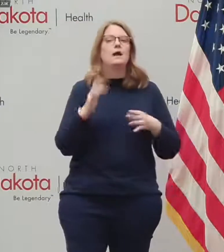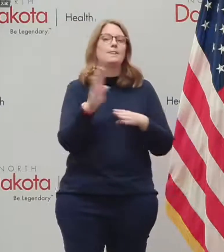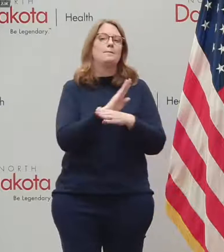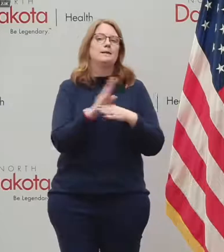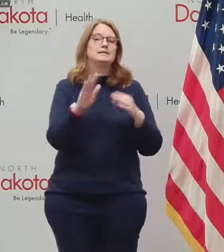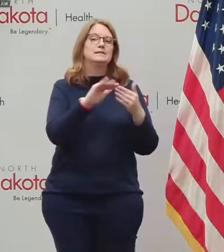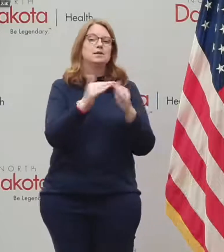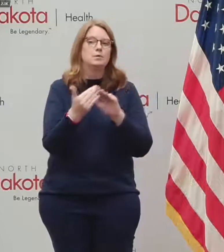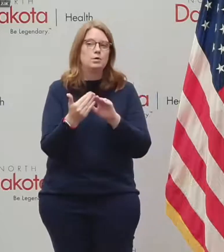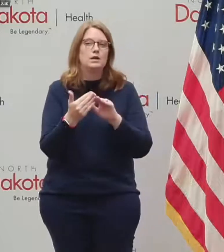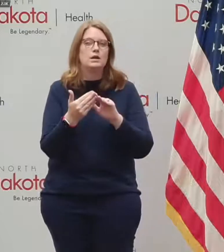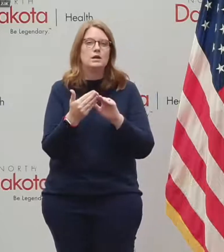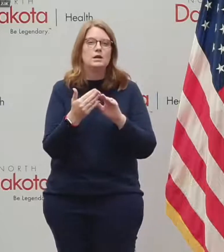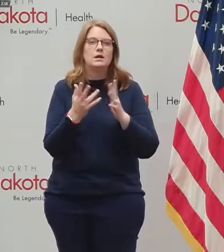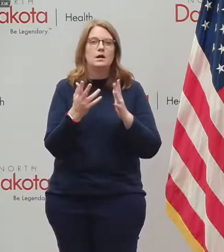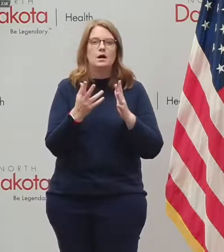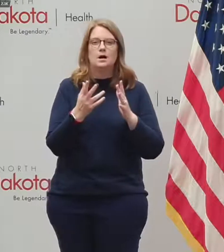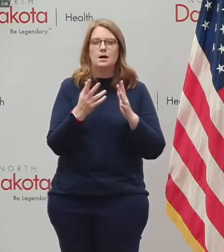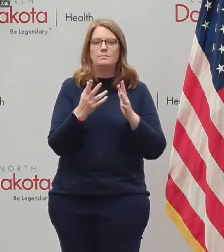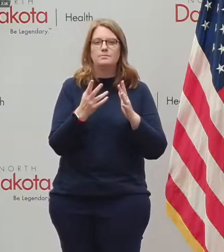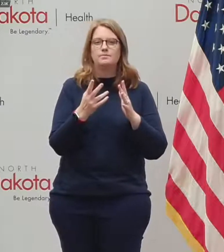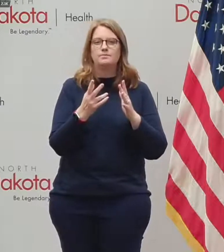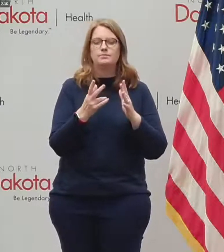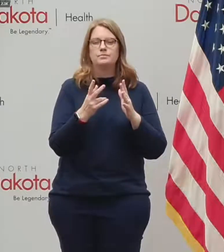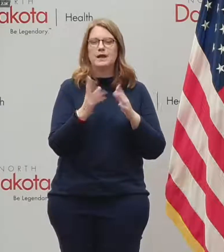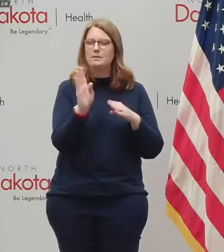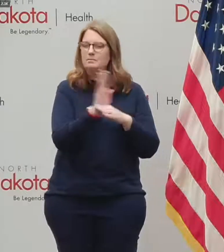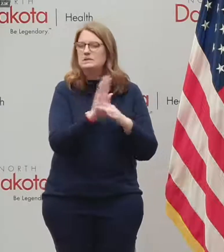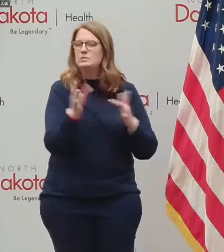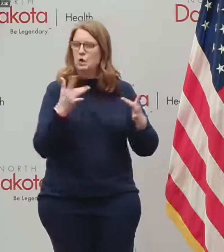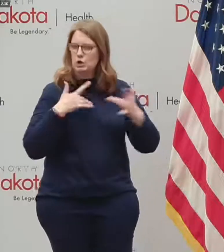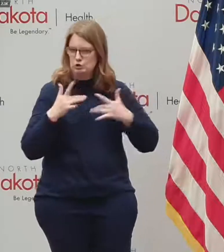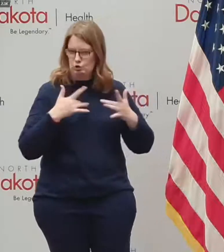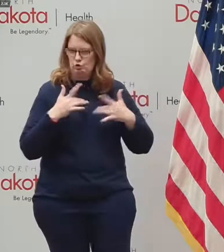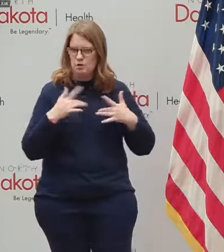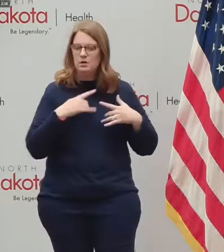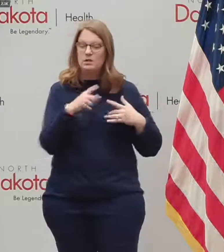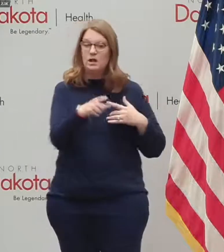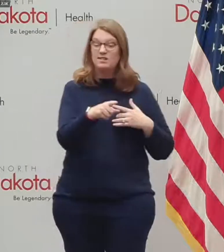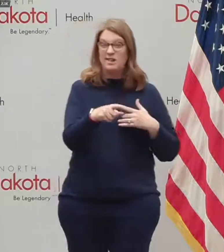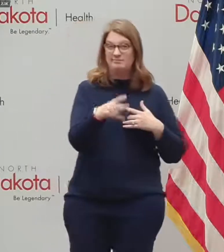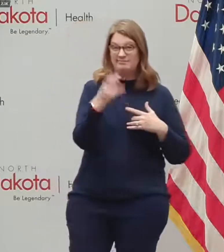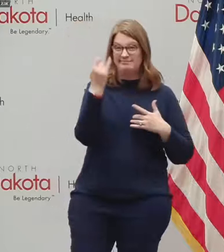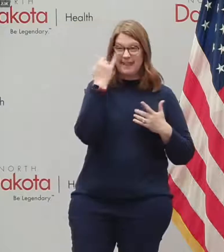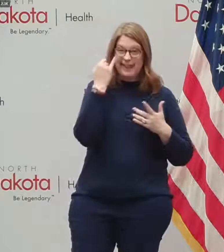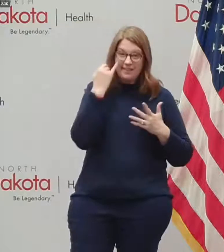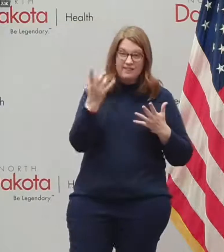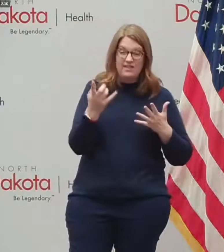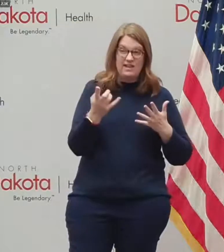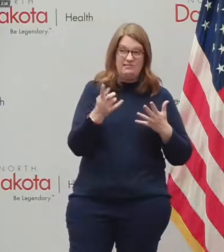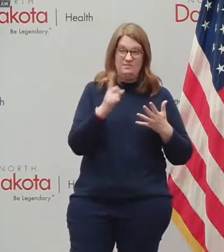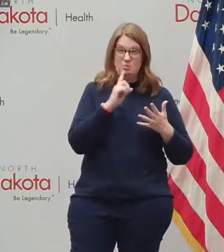had concerns that if they tried to enforce some